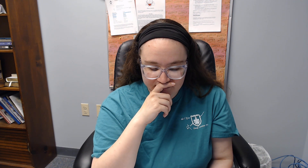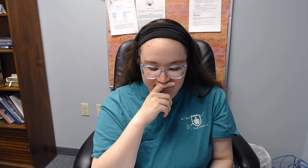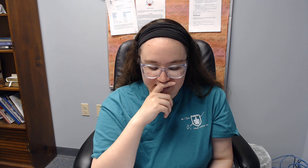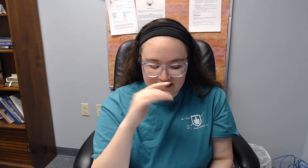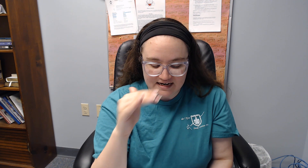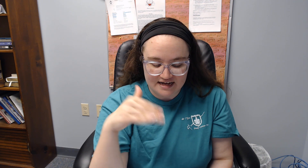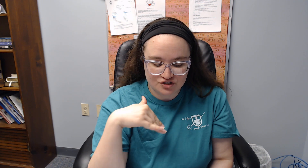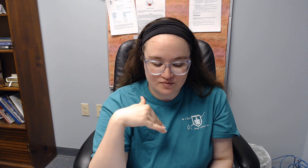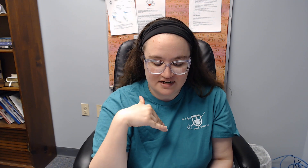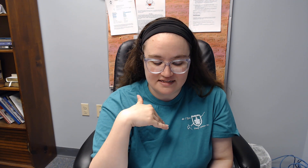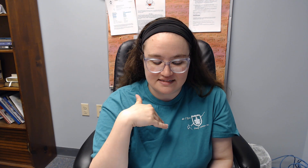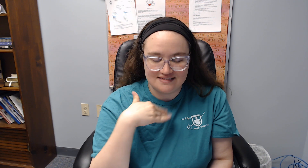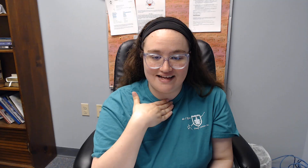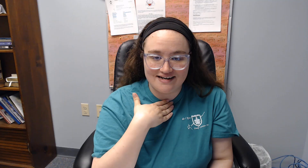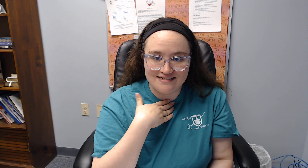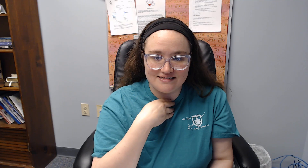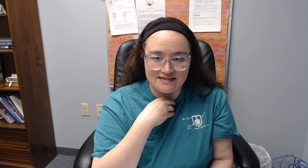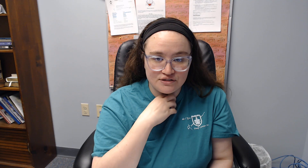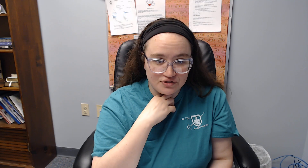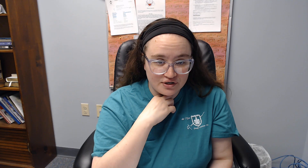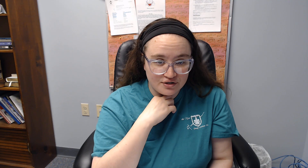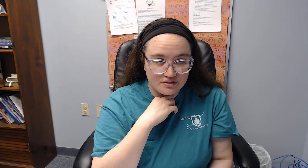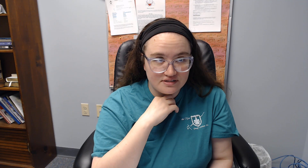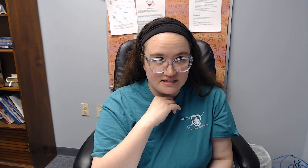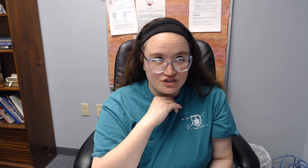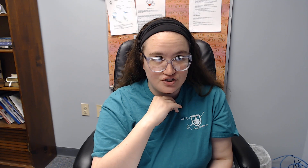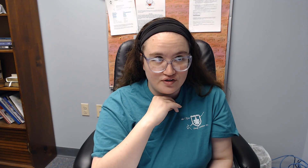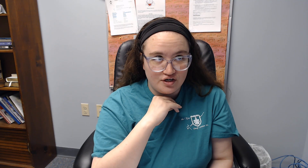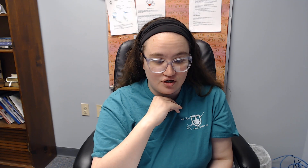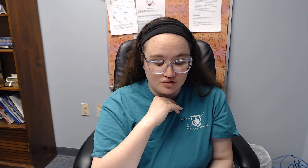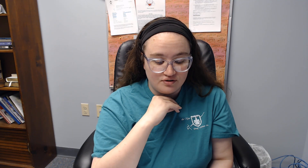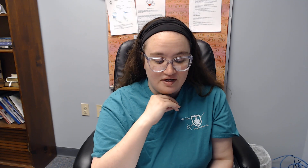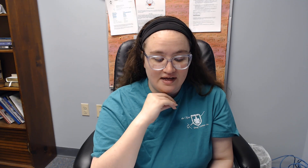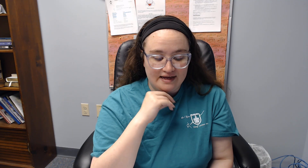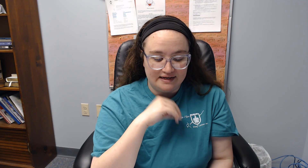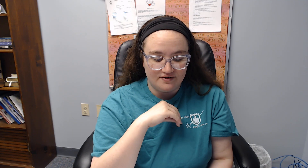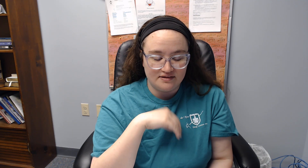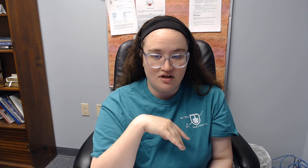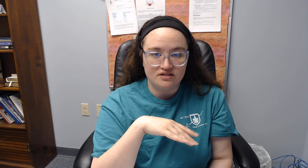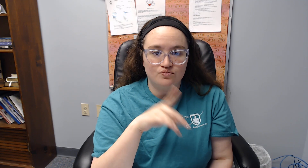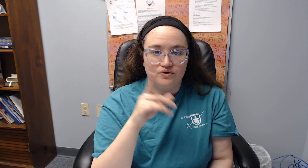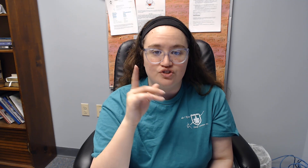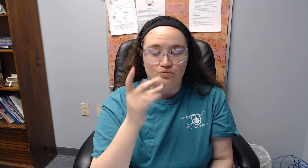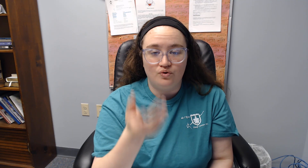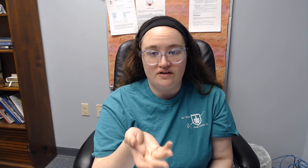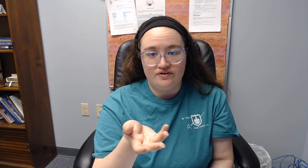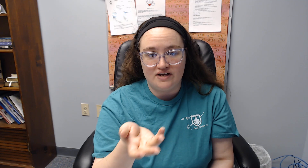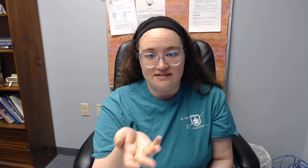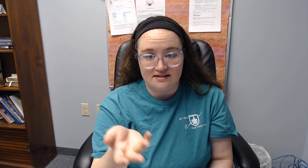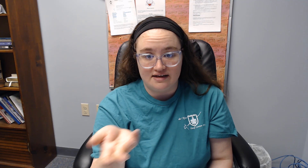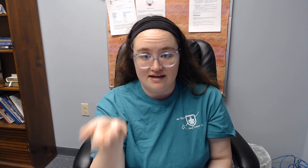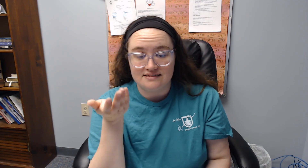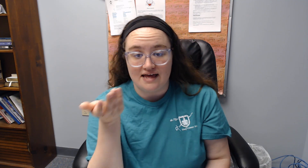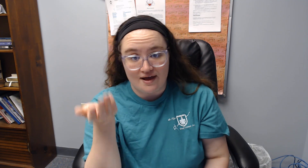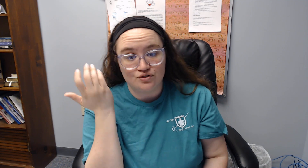The next one is sudden sensory neural hearing loss, which one of you guys in the class